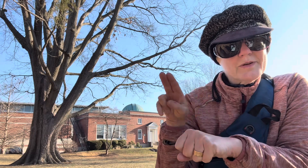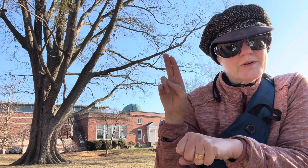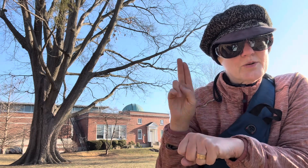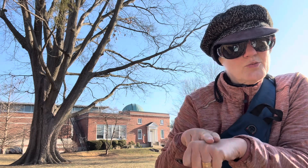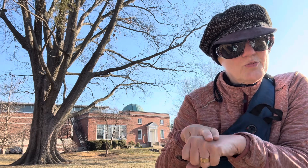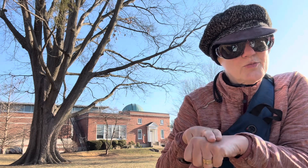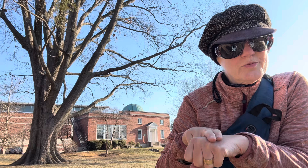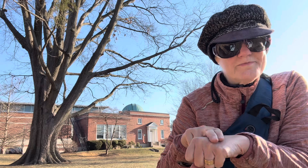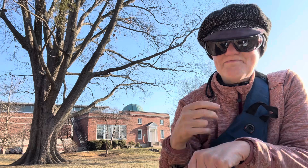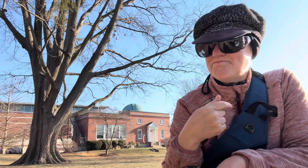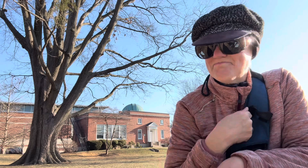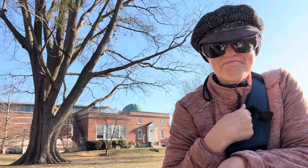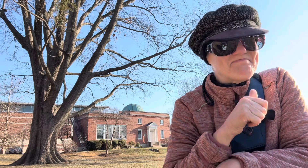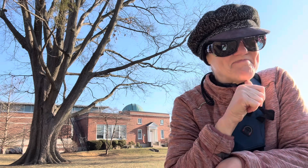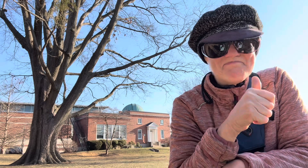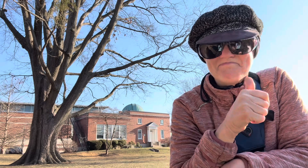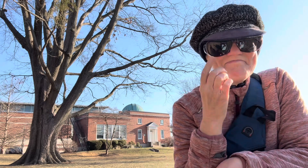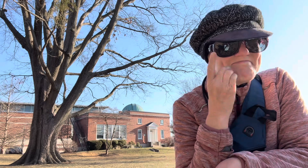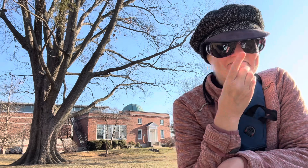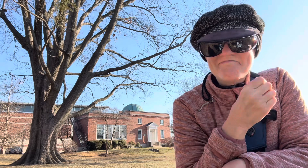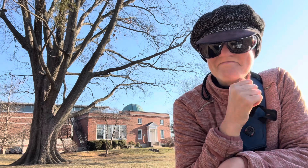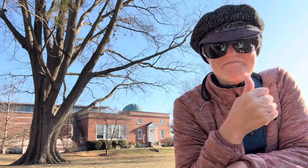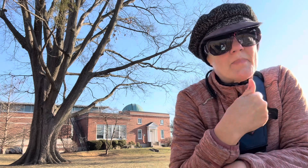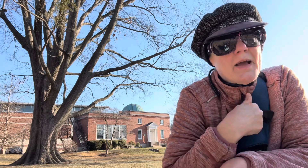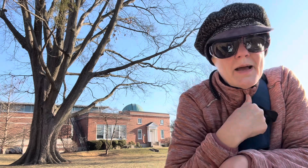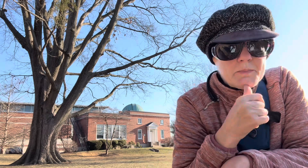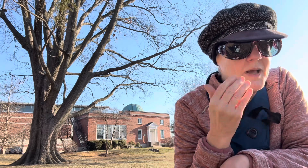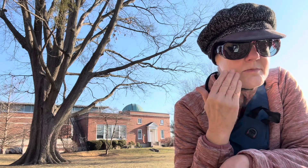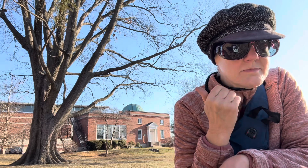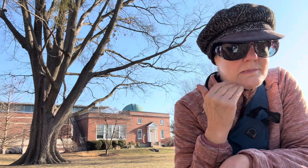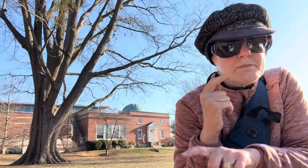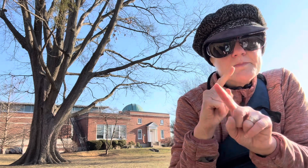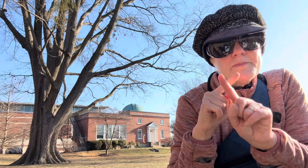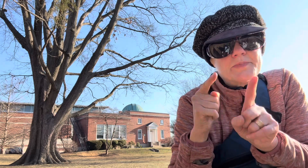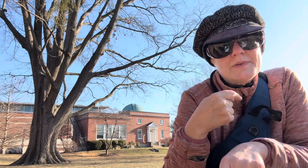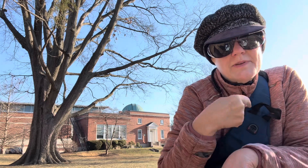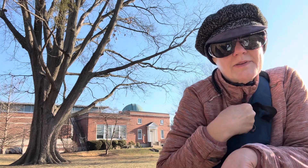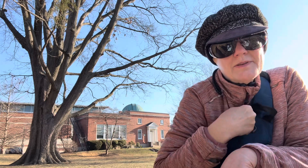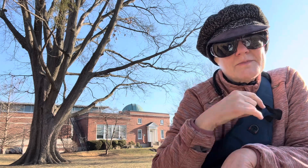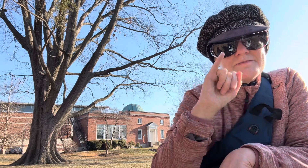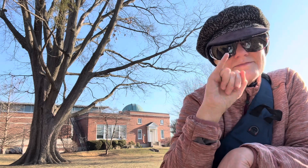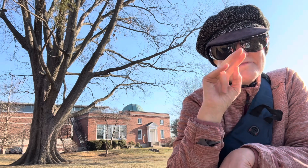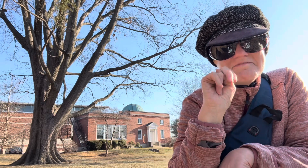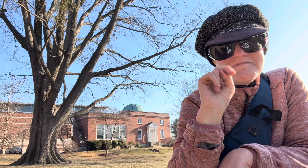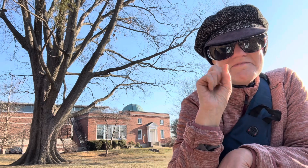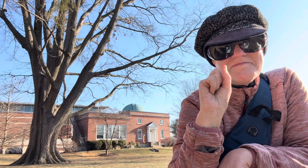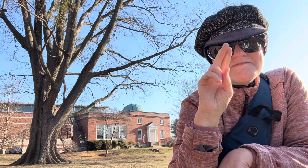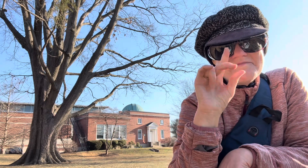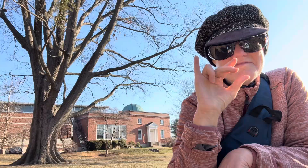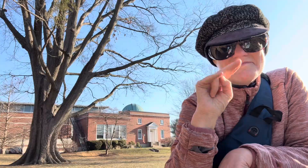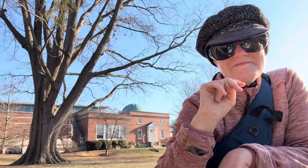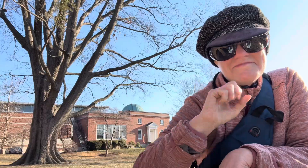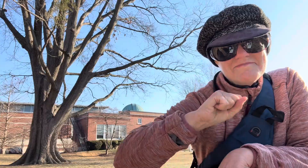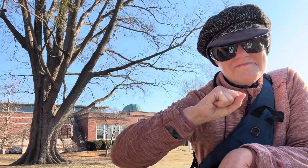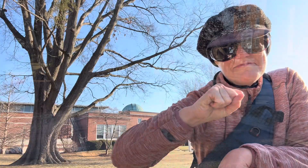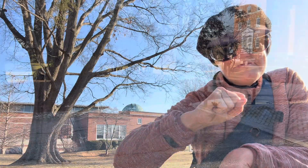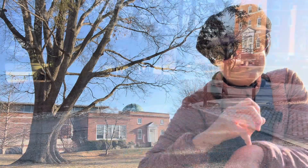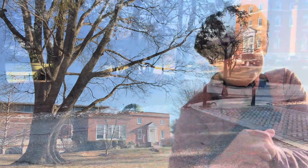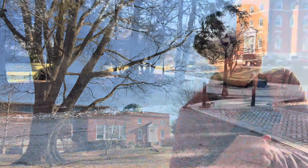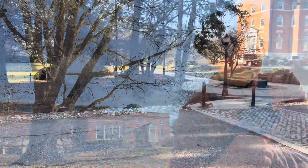burn sugar normally. That's not us. That's not Dale and I. I'm not diabetic, but I am insulin resistant.